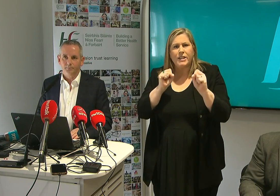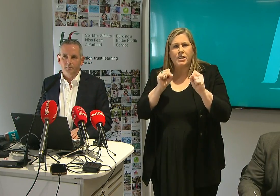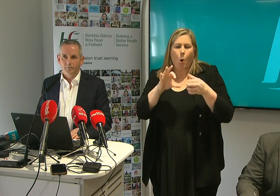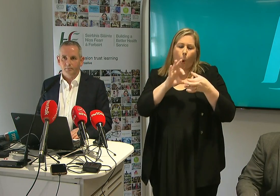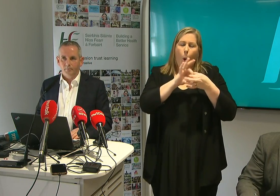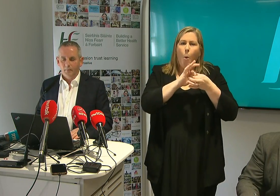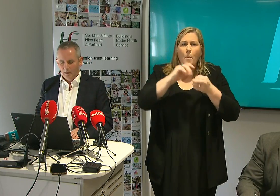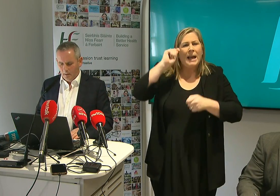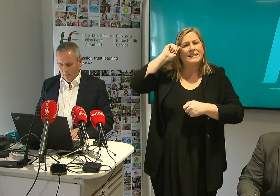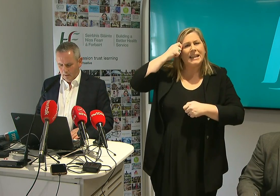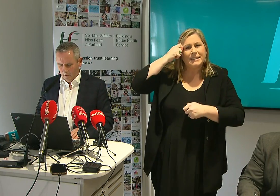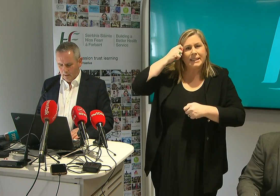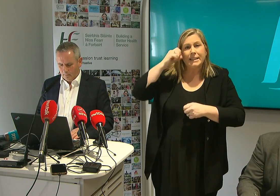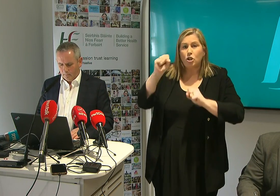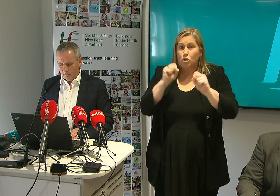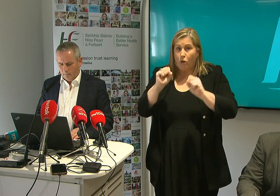commenced,